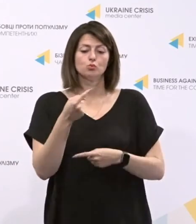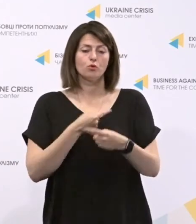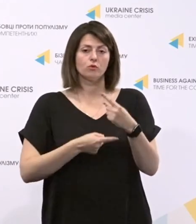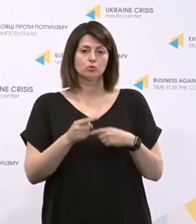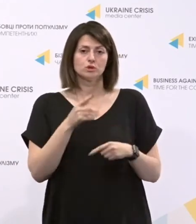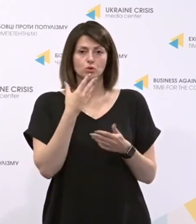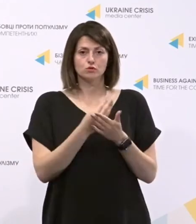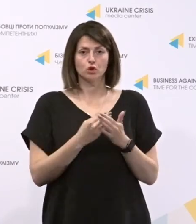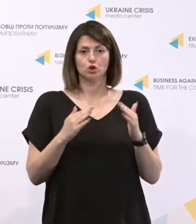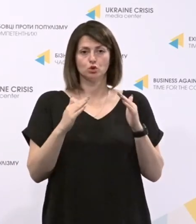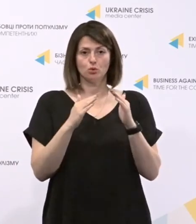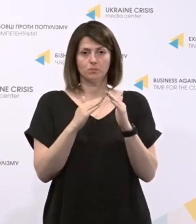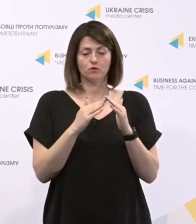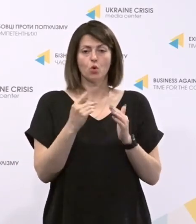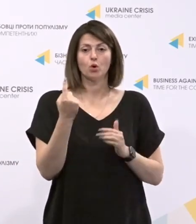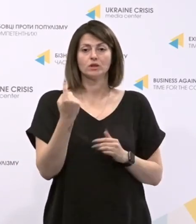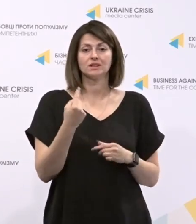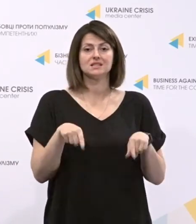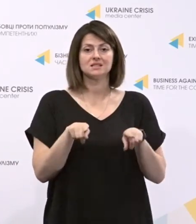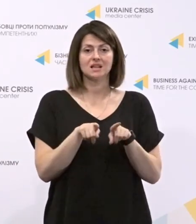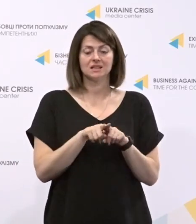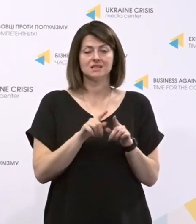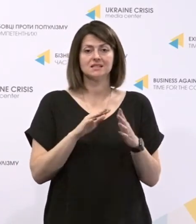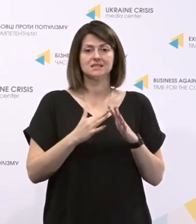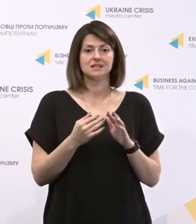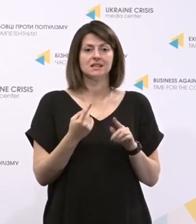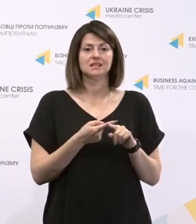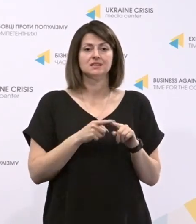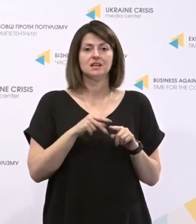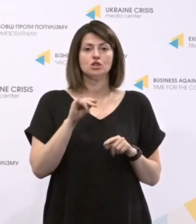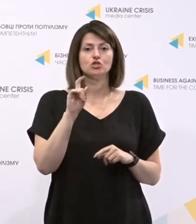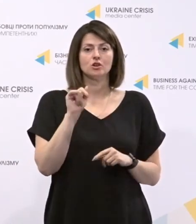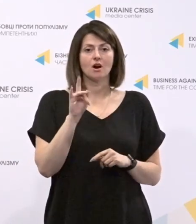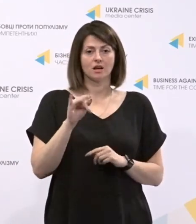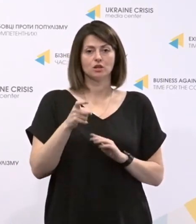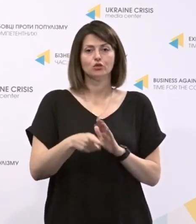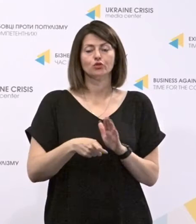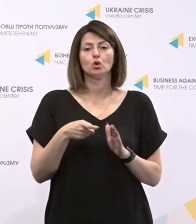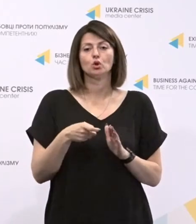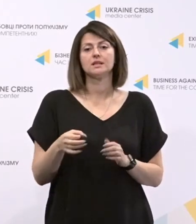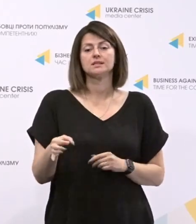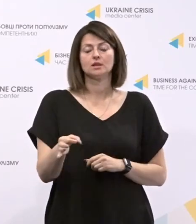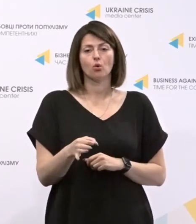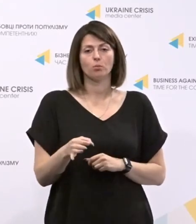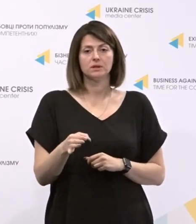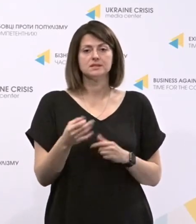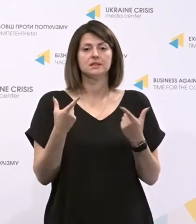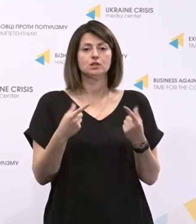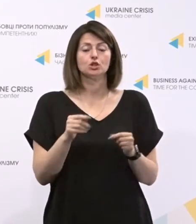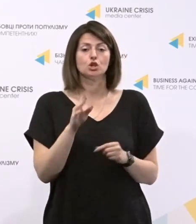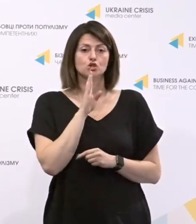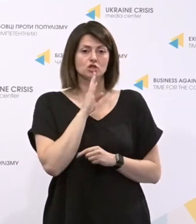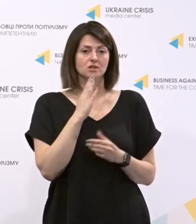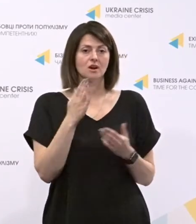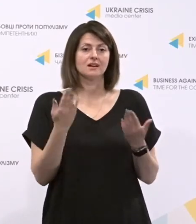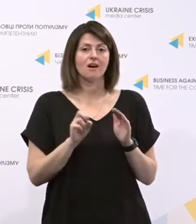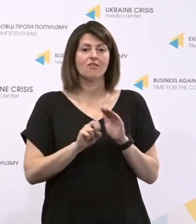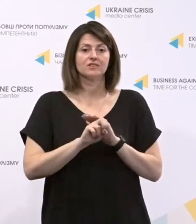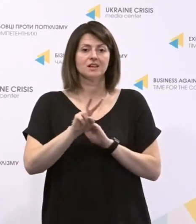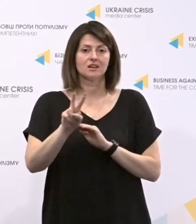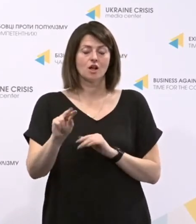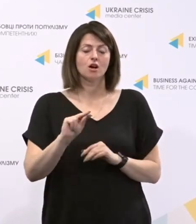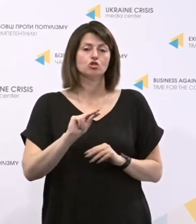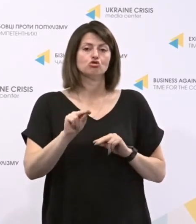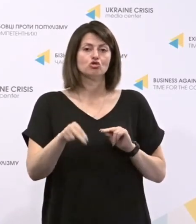One of such villages is Chihari in Donetsk region, where a woman who fled to escape the heavy shelling told